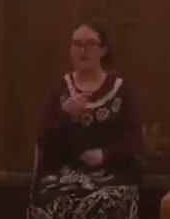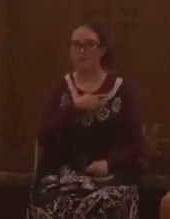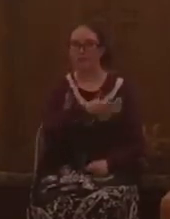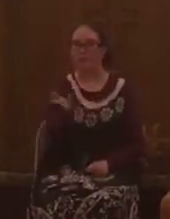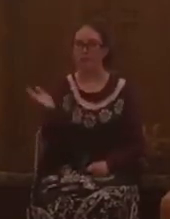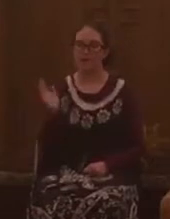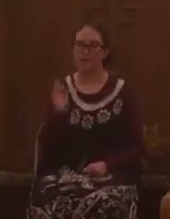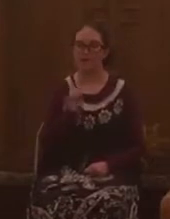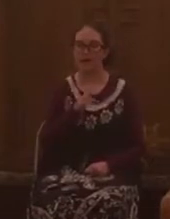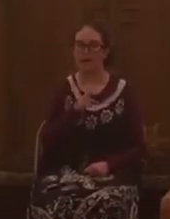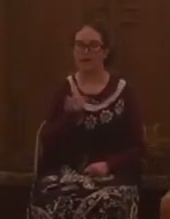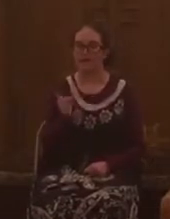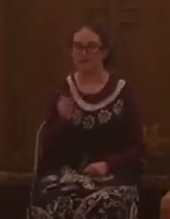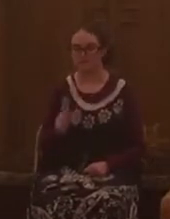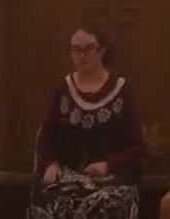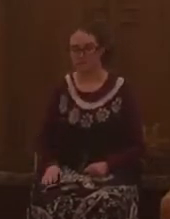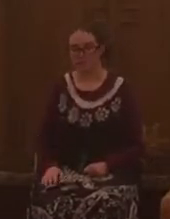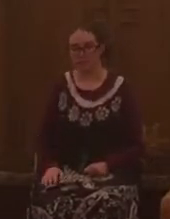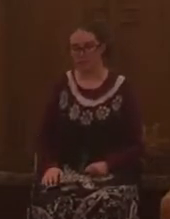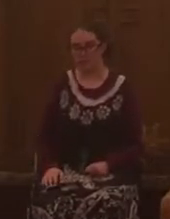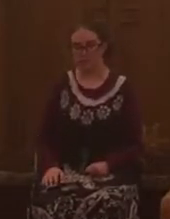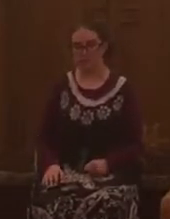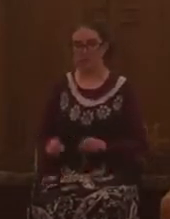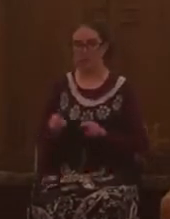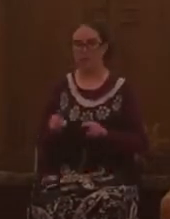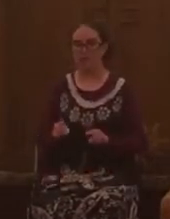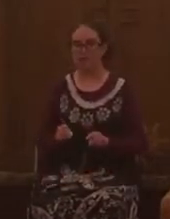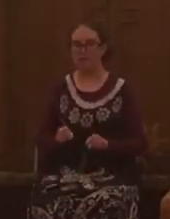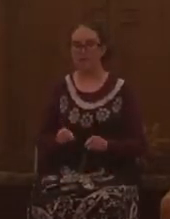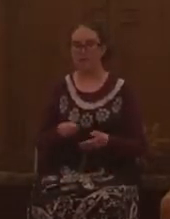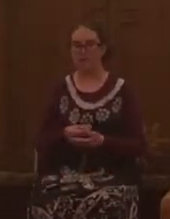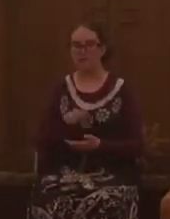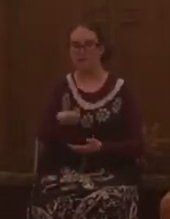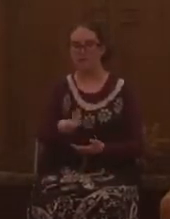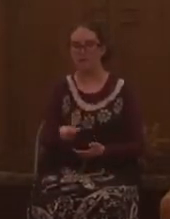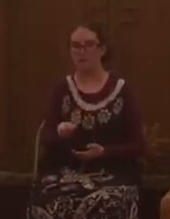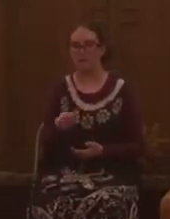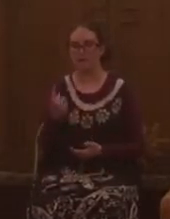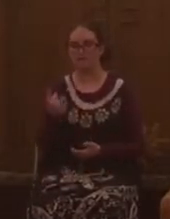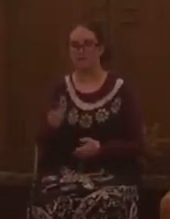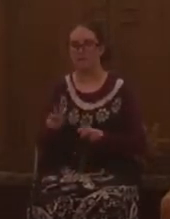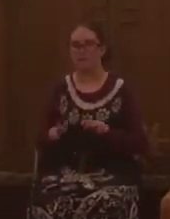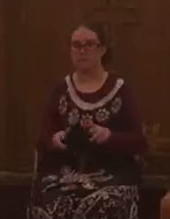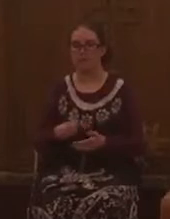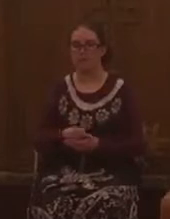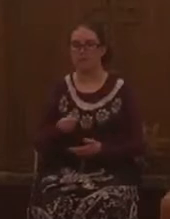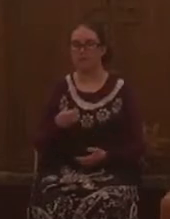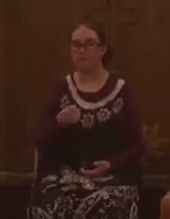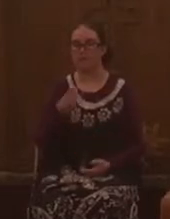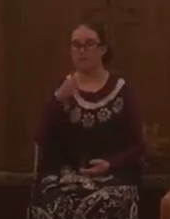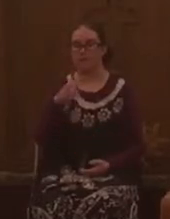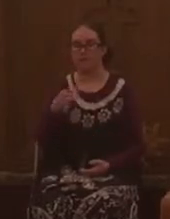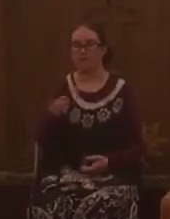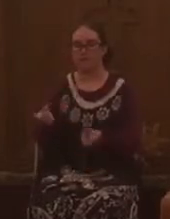out. Look at this. But the wise answered, saying, not so,